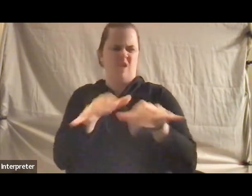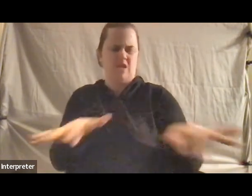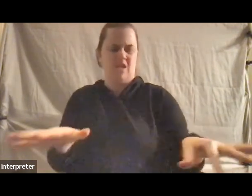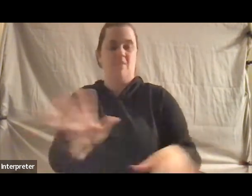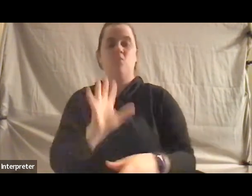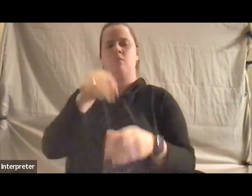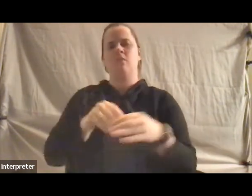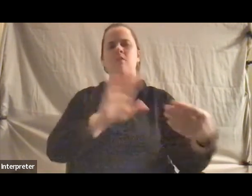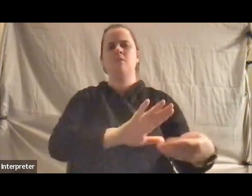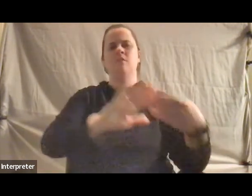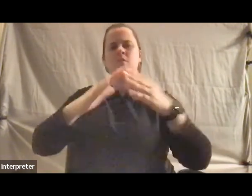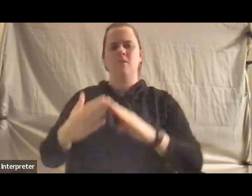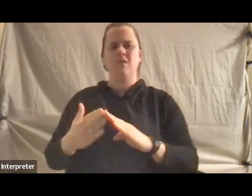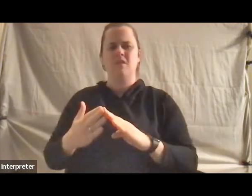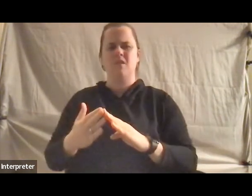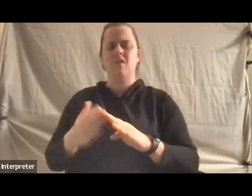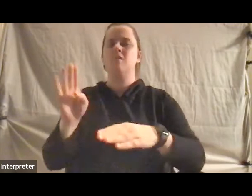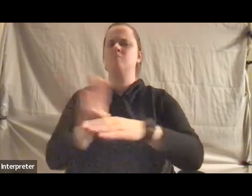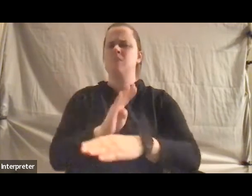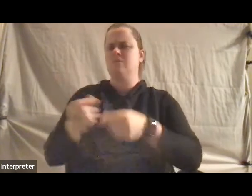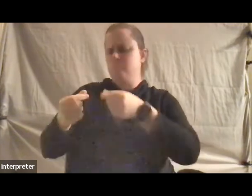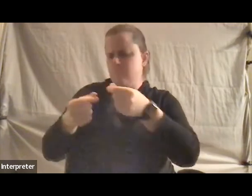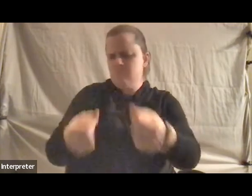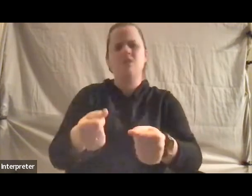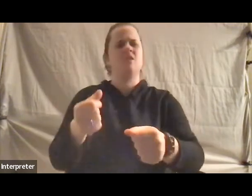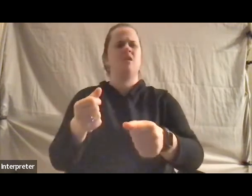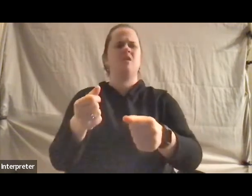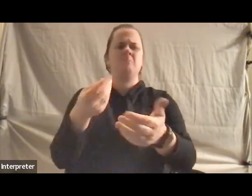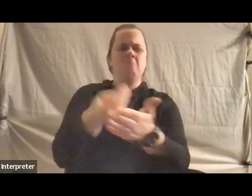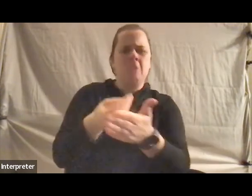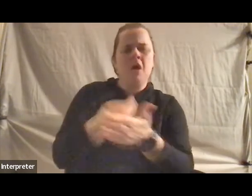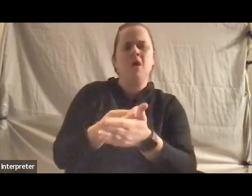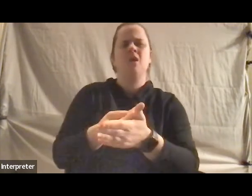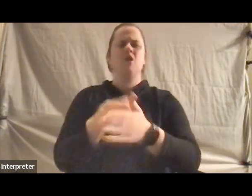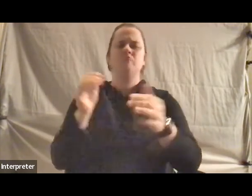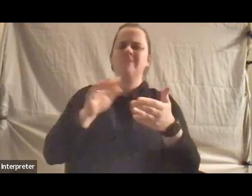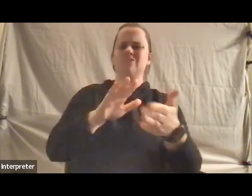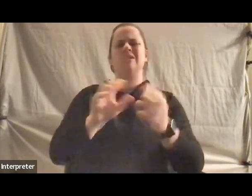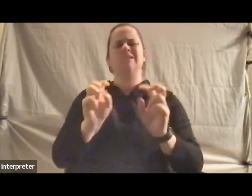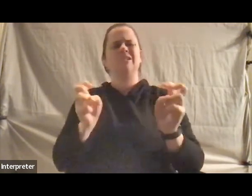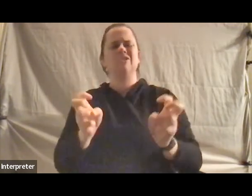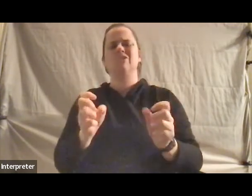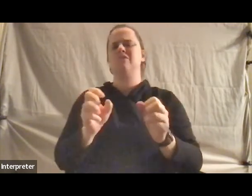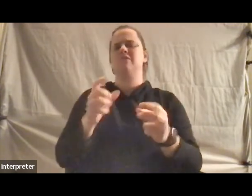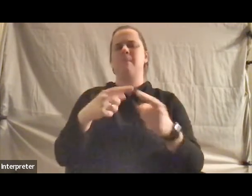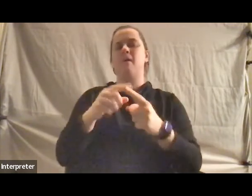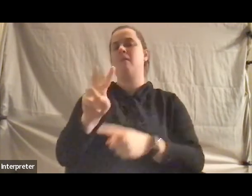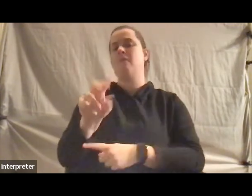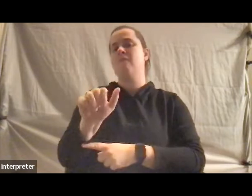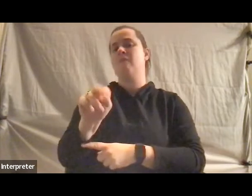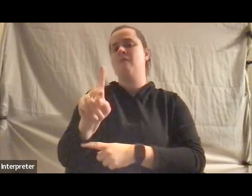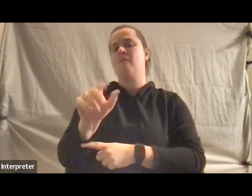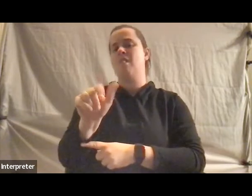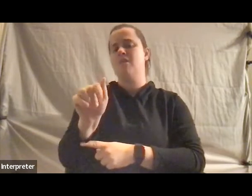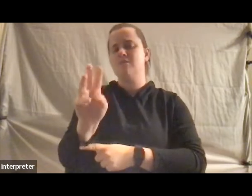Grit City businesses are spending money to address issues like vandalism while showing their moxie and standing strong against